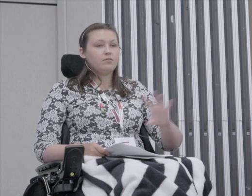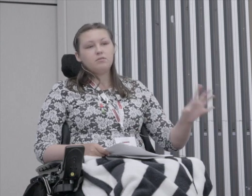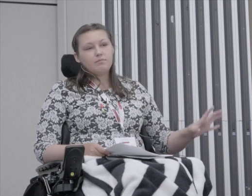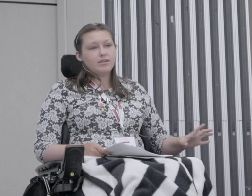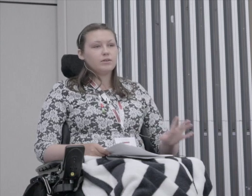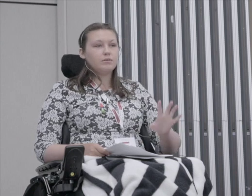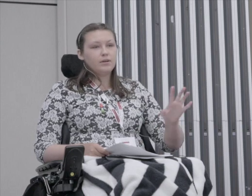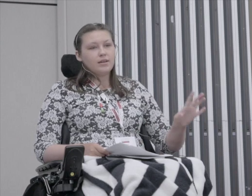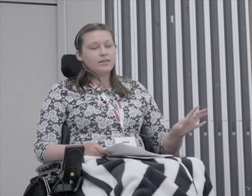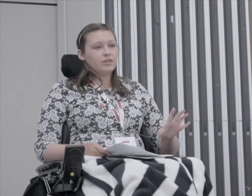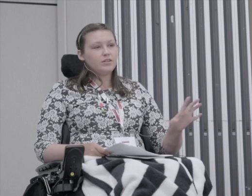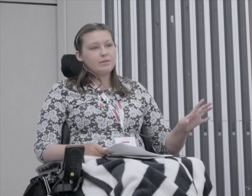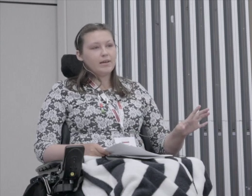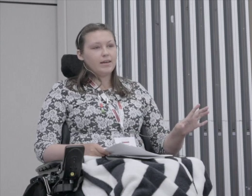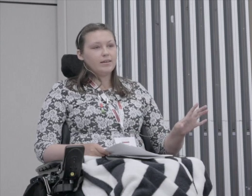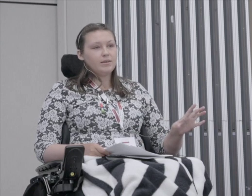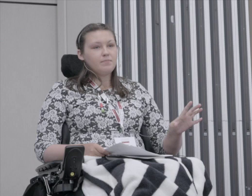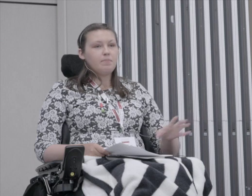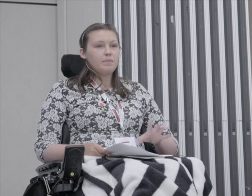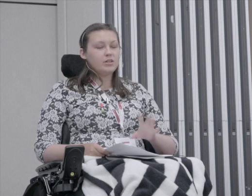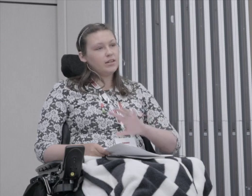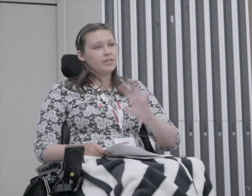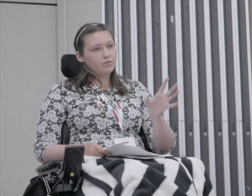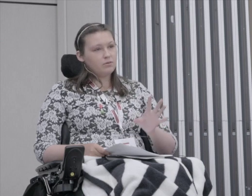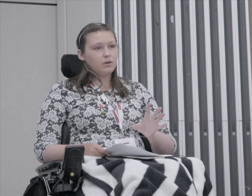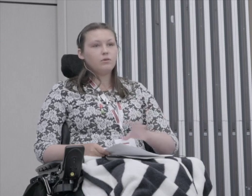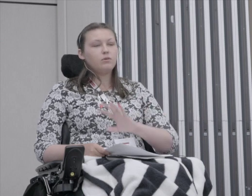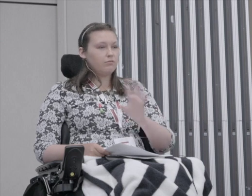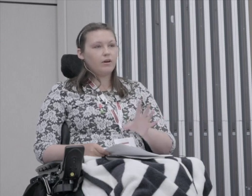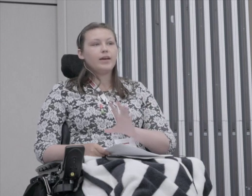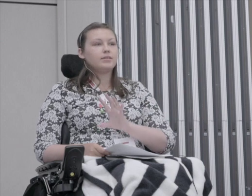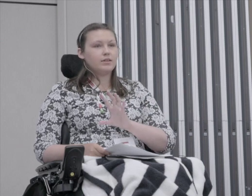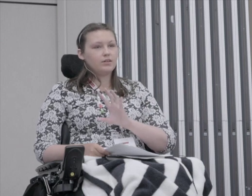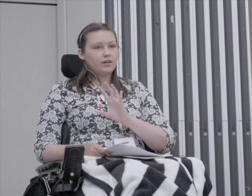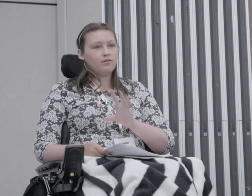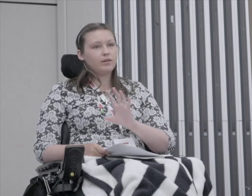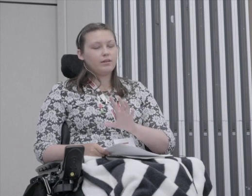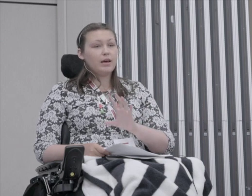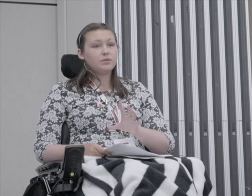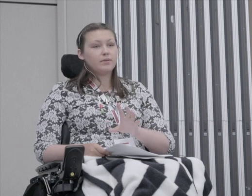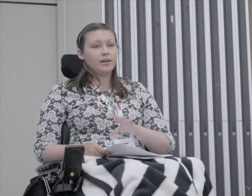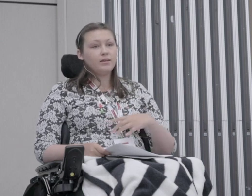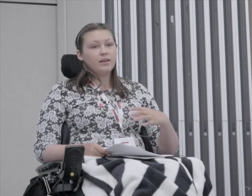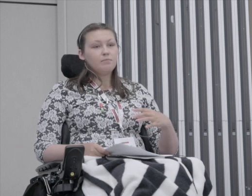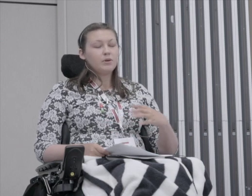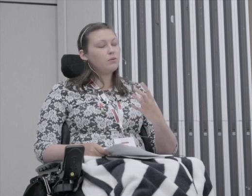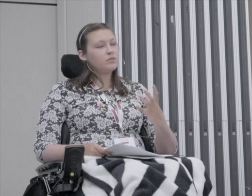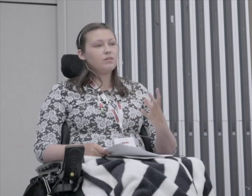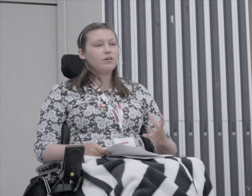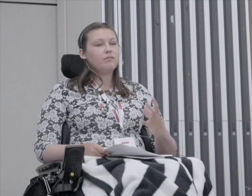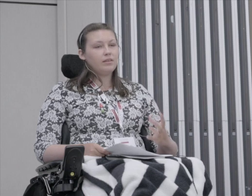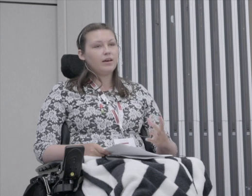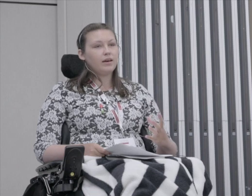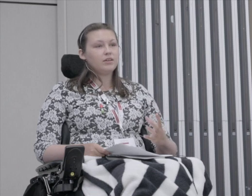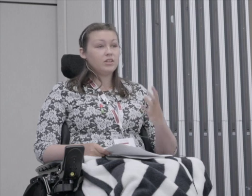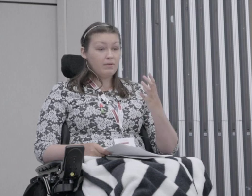so she leaves all the medical section to me, but she deals with all the law, the rights, and, you know, helps me. But also